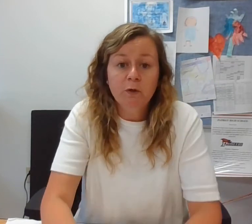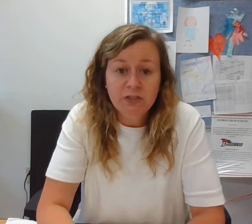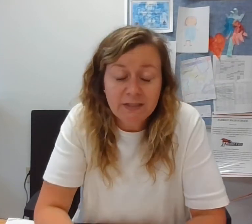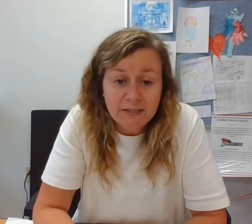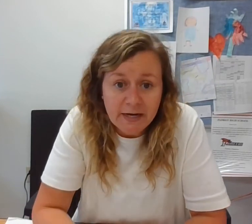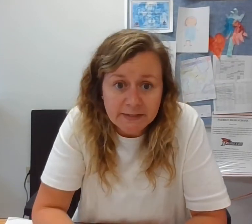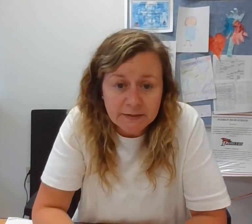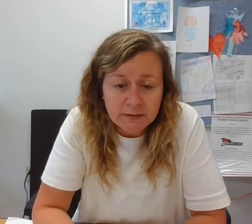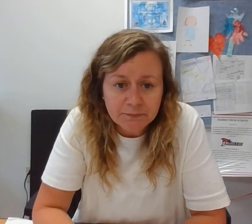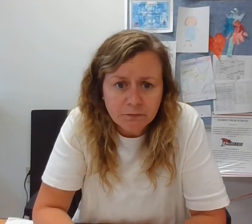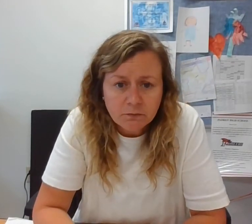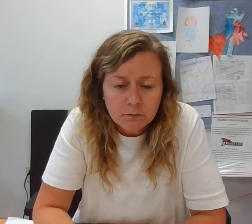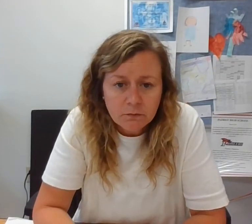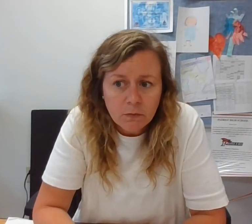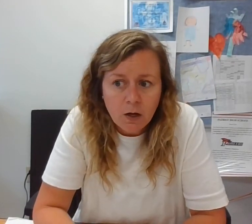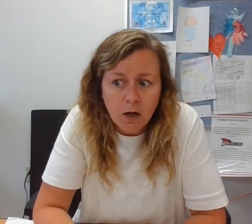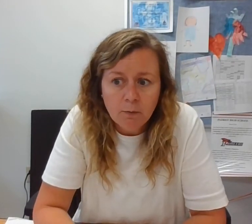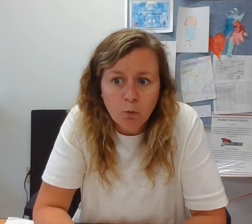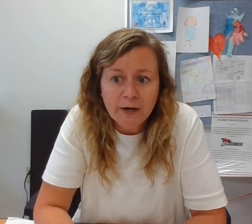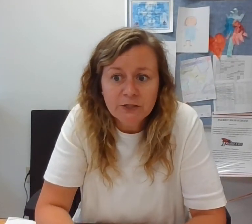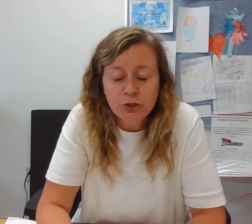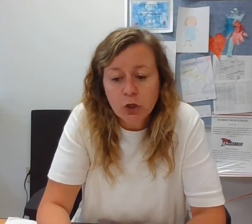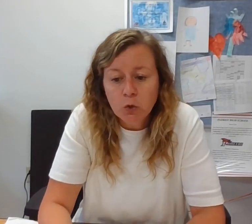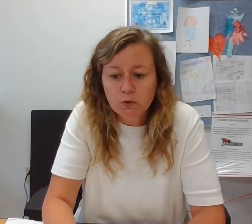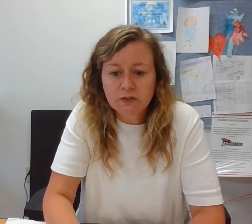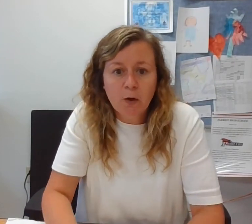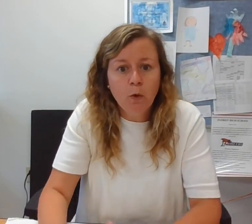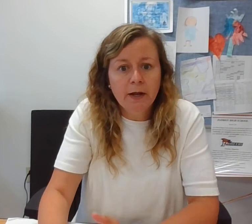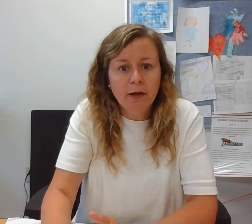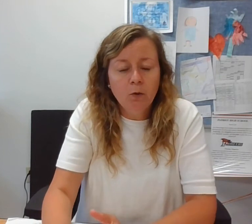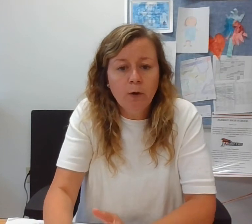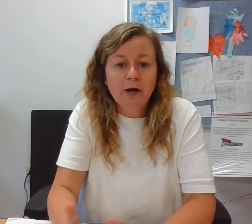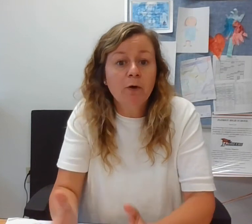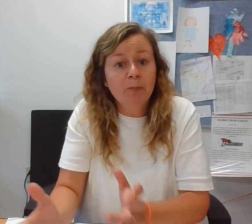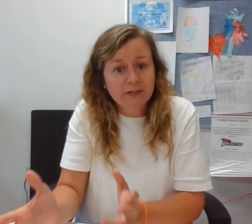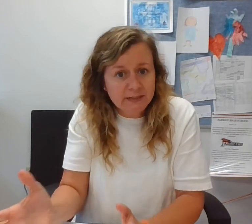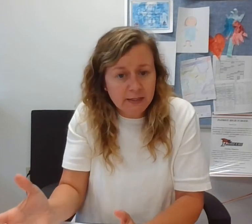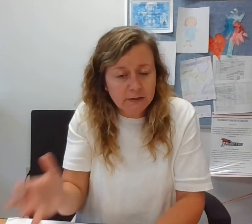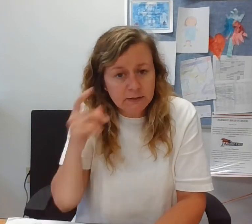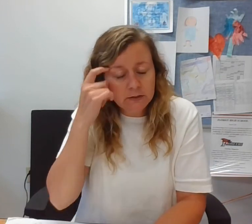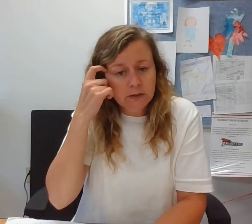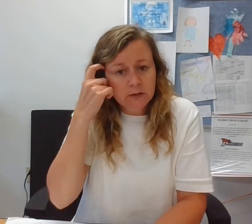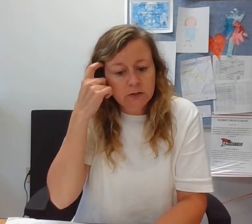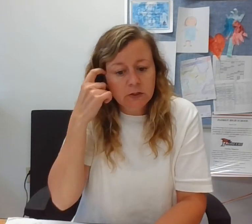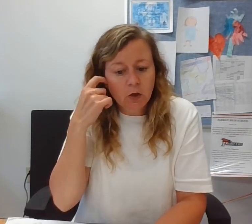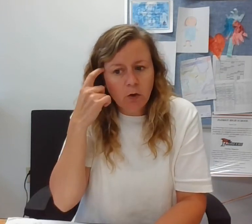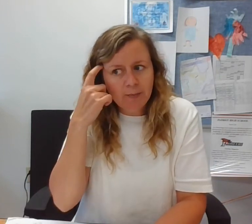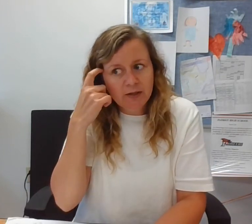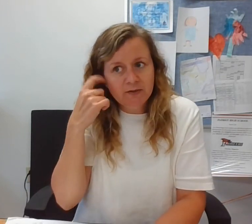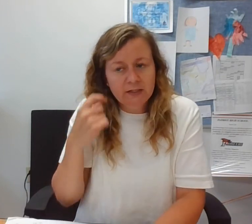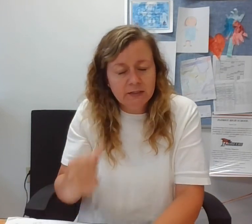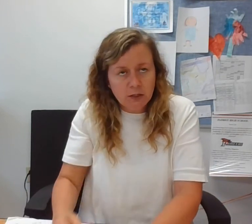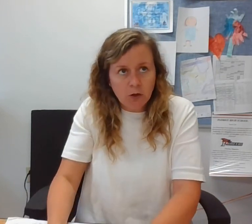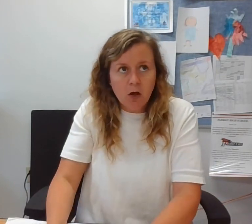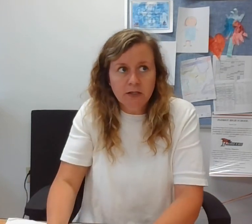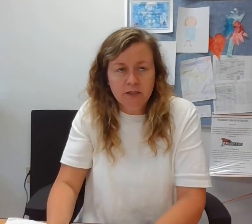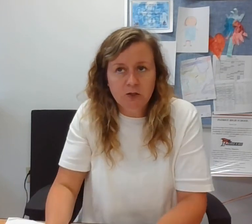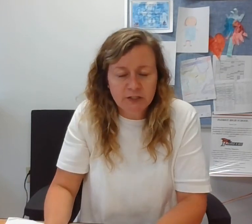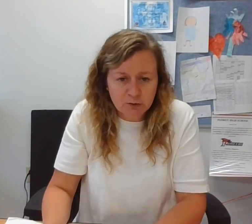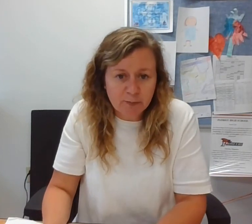it stands, what it shows, like what it represents. So I believe it says on the gloss, it either says